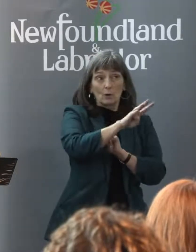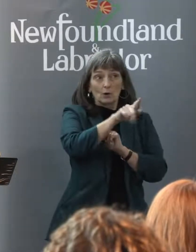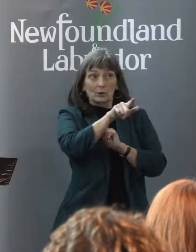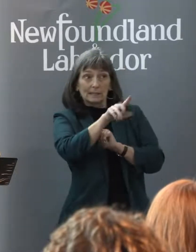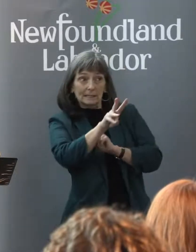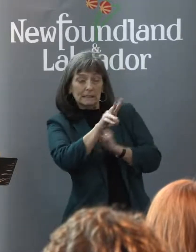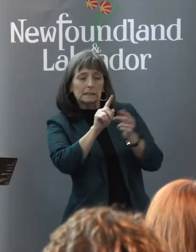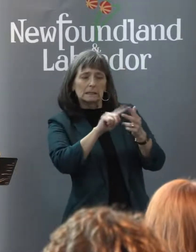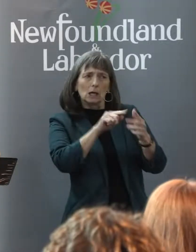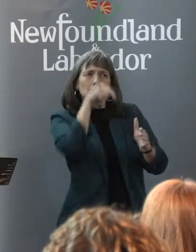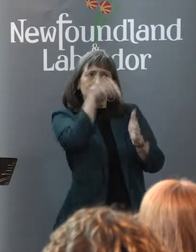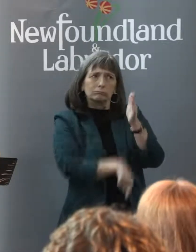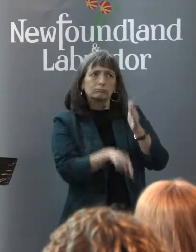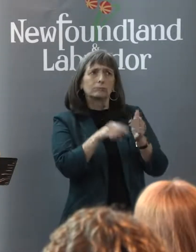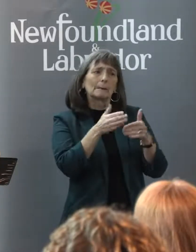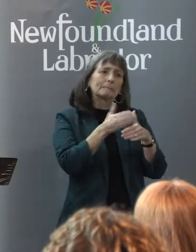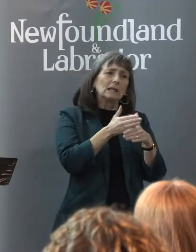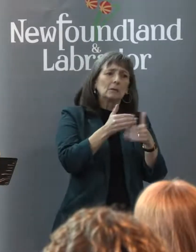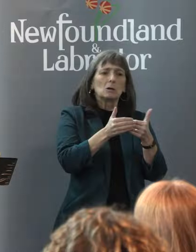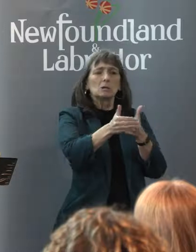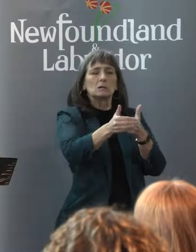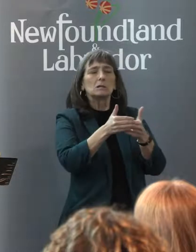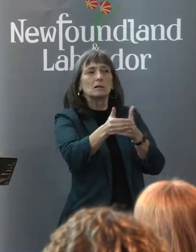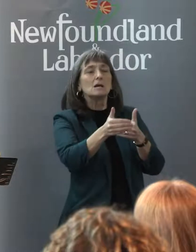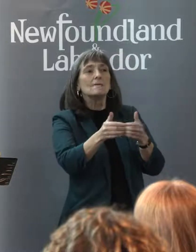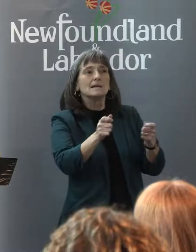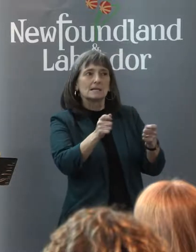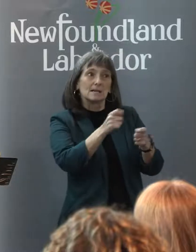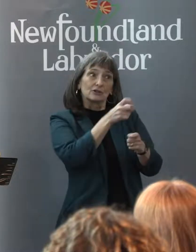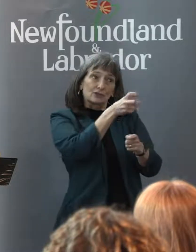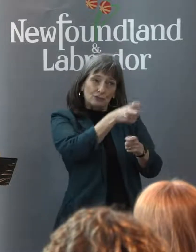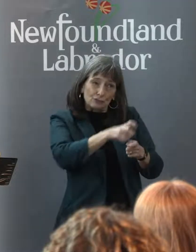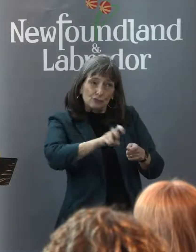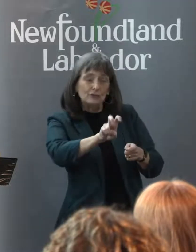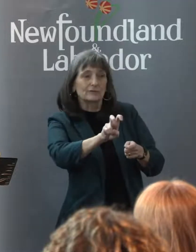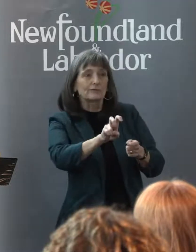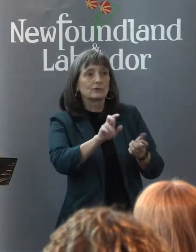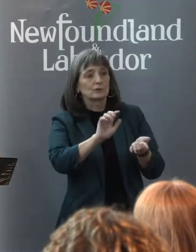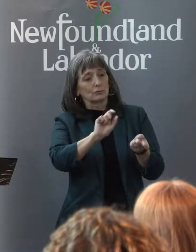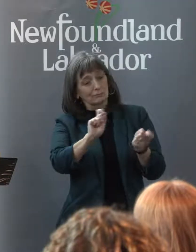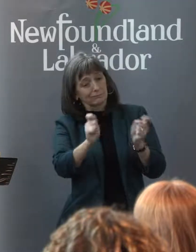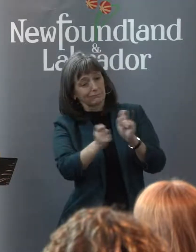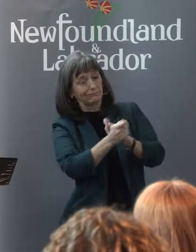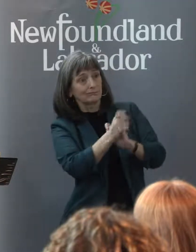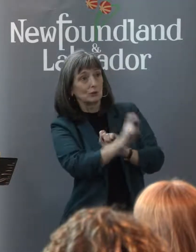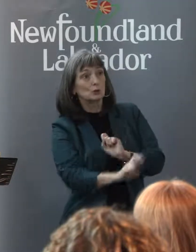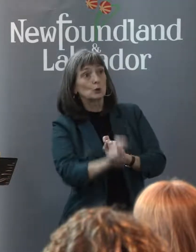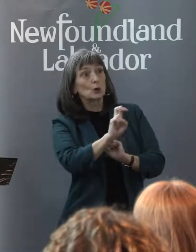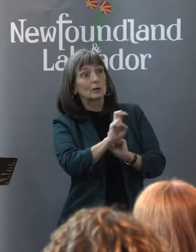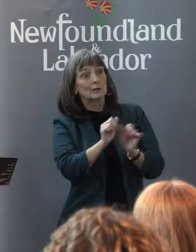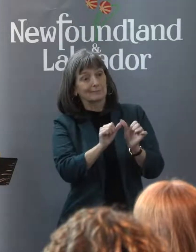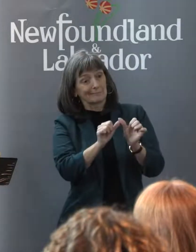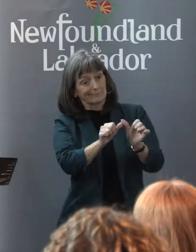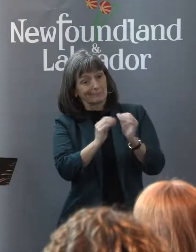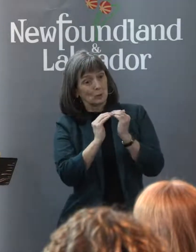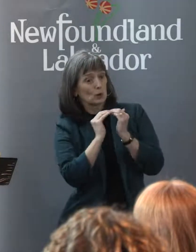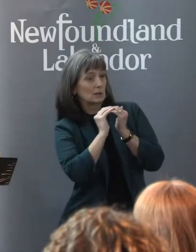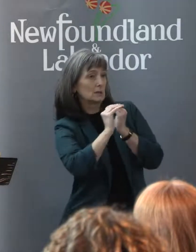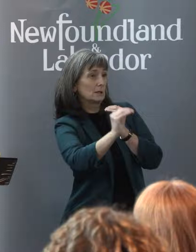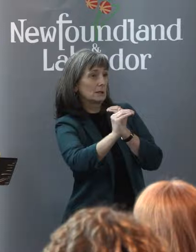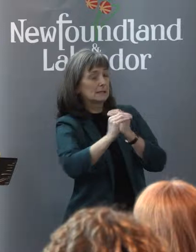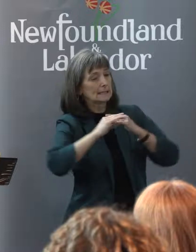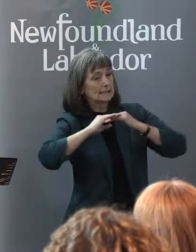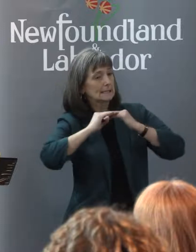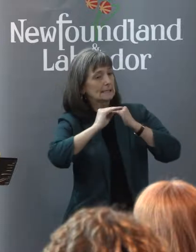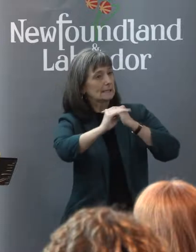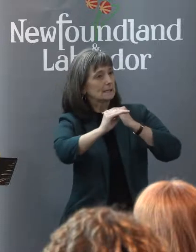comprehensive medium to long-term strategy that transforms our tourism on a sustainable path of consistent